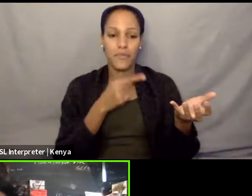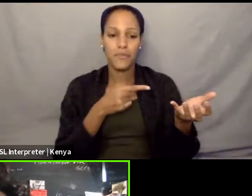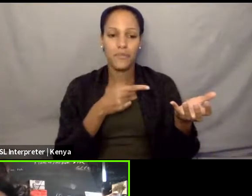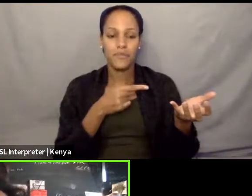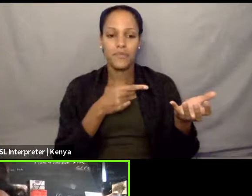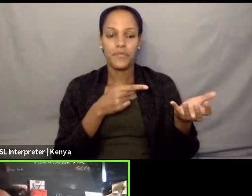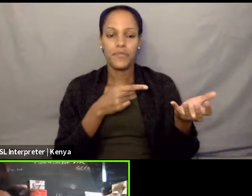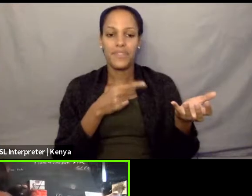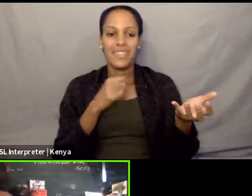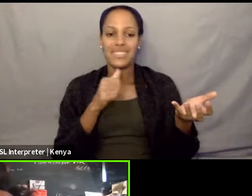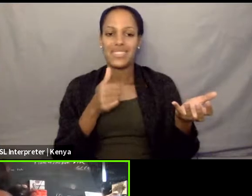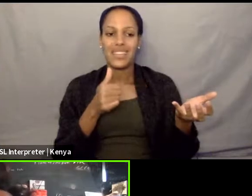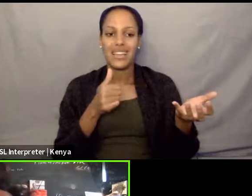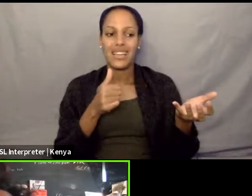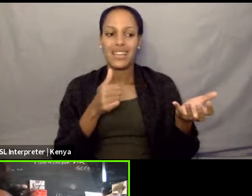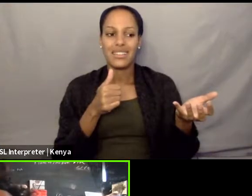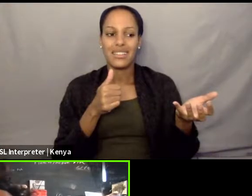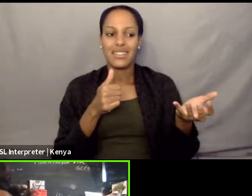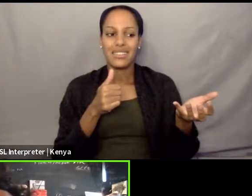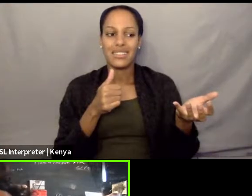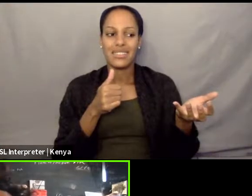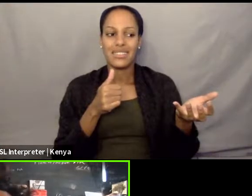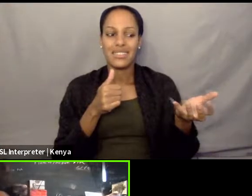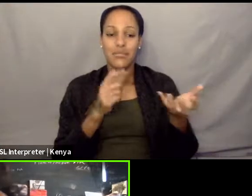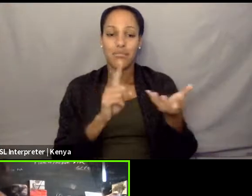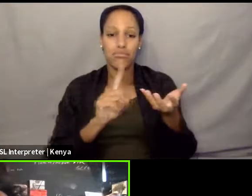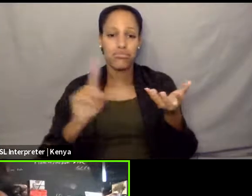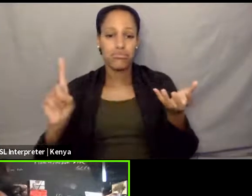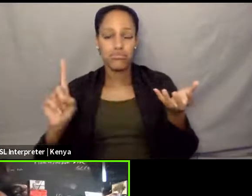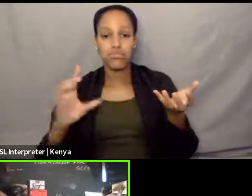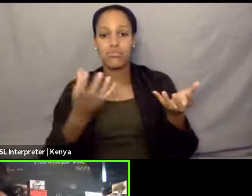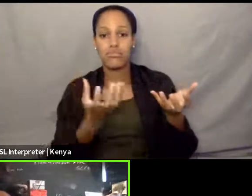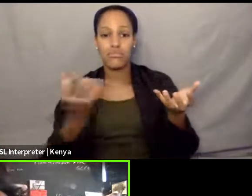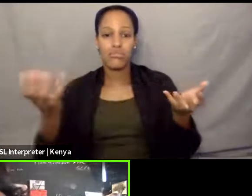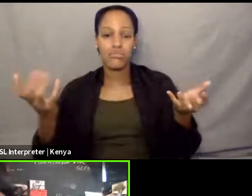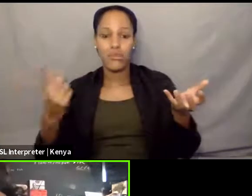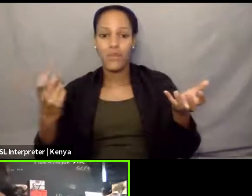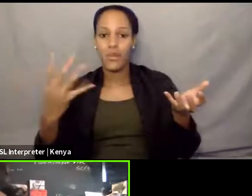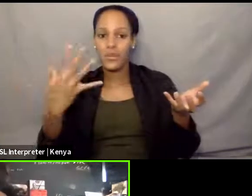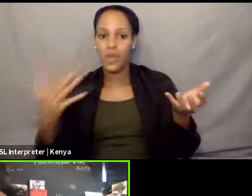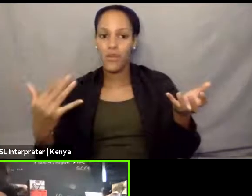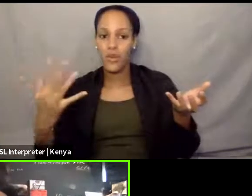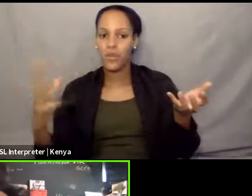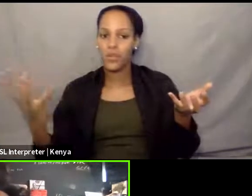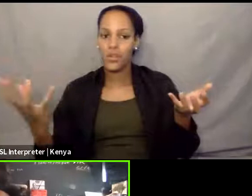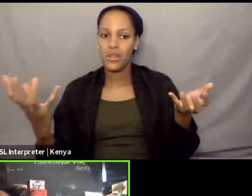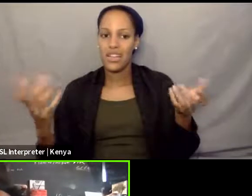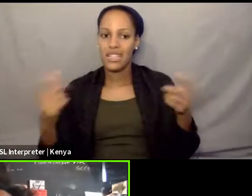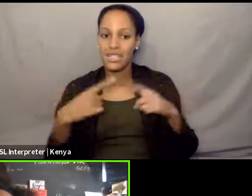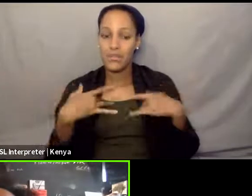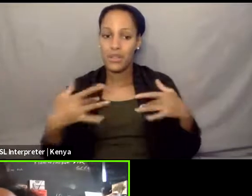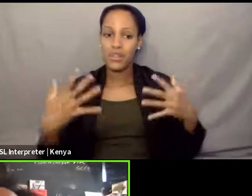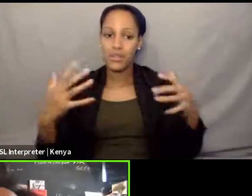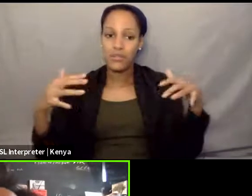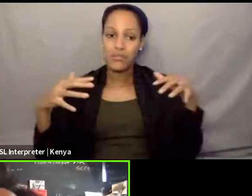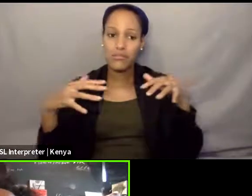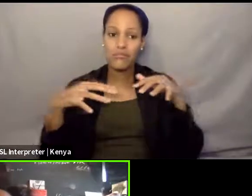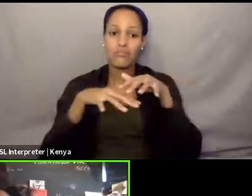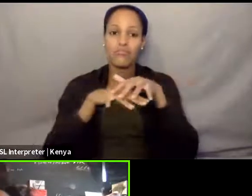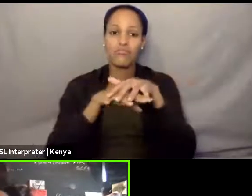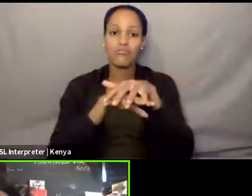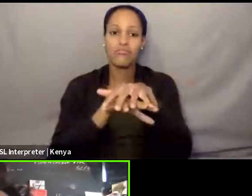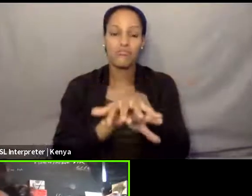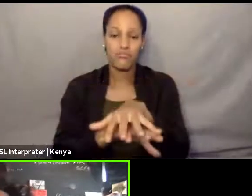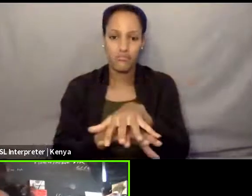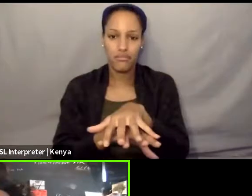It's not discrete from sorrow. It's mutually constitutive. It's all, the fact that we're all woven